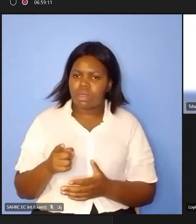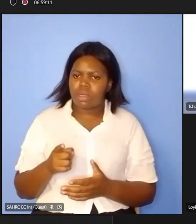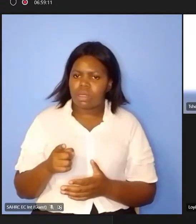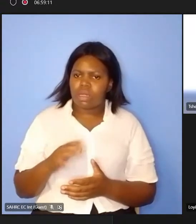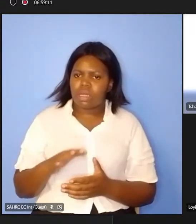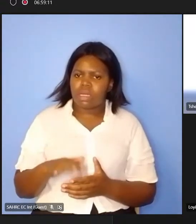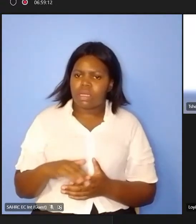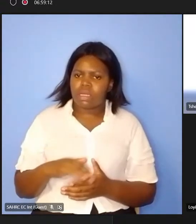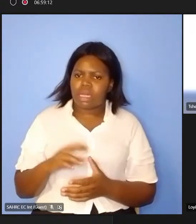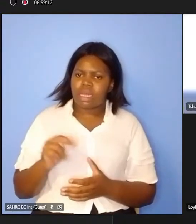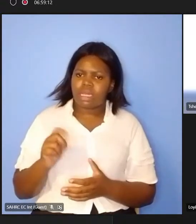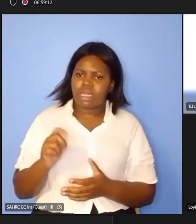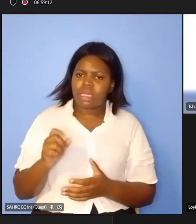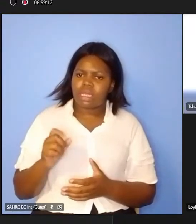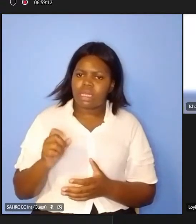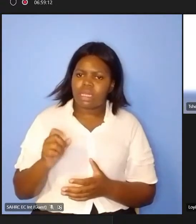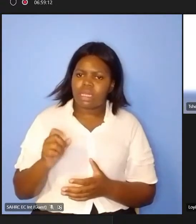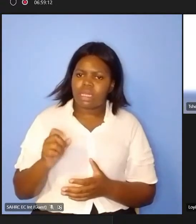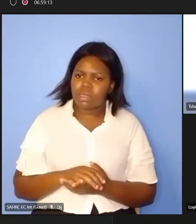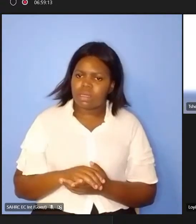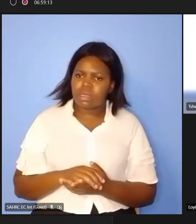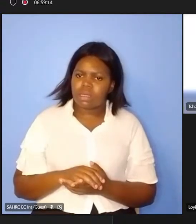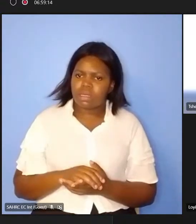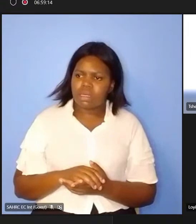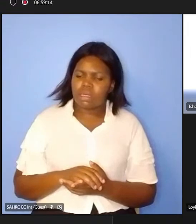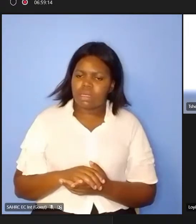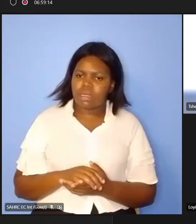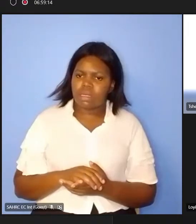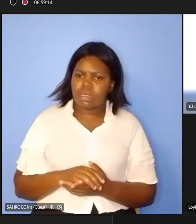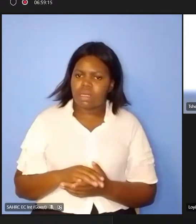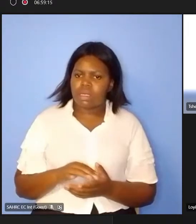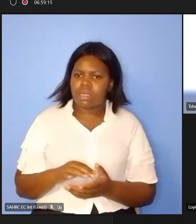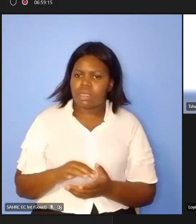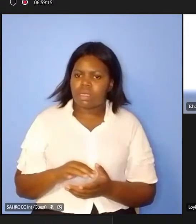national policy, like in terms of